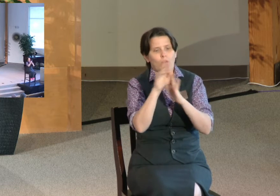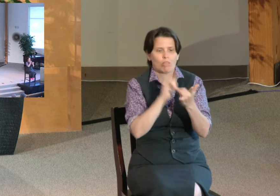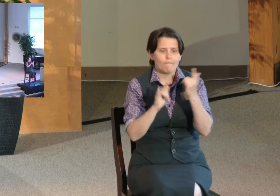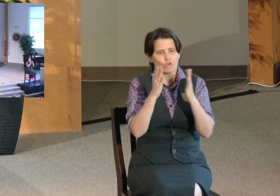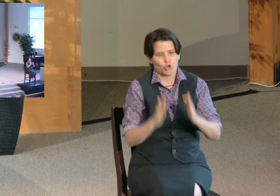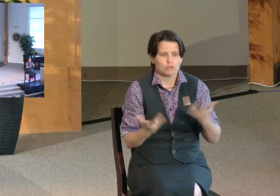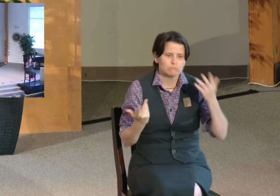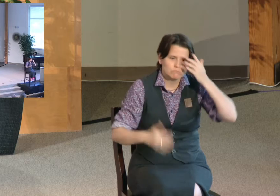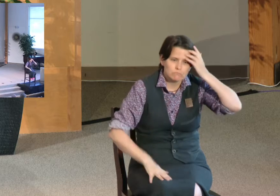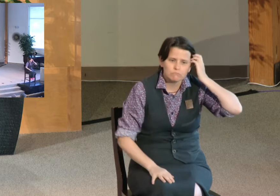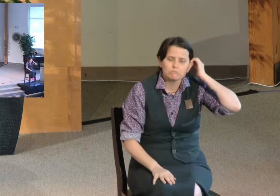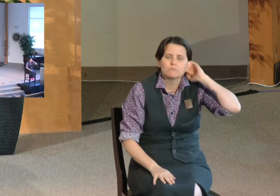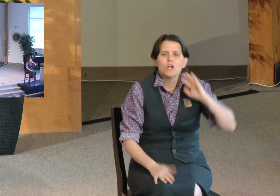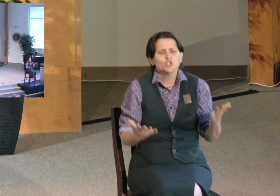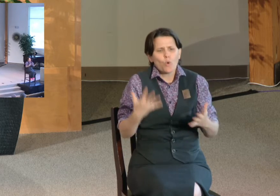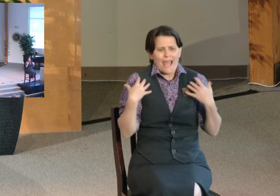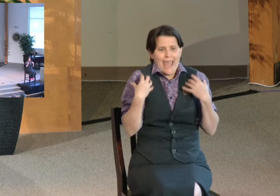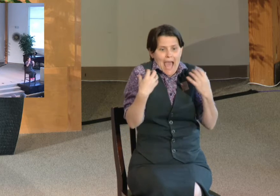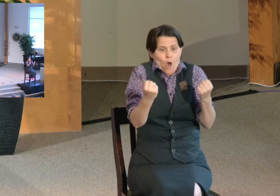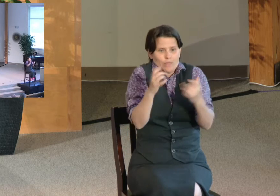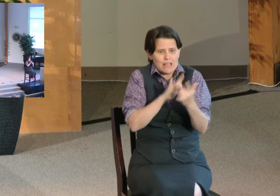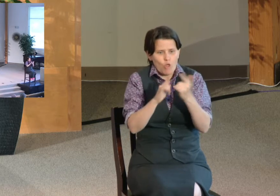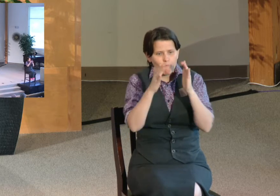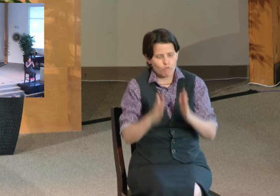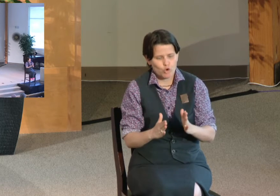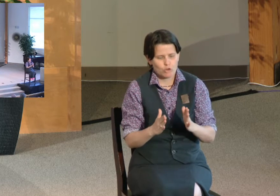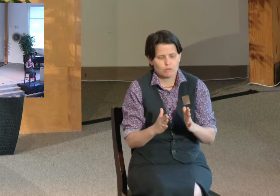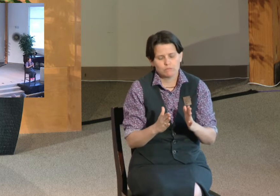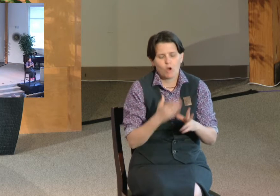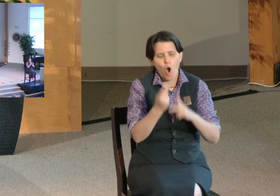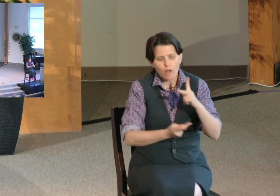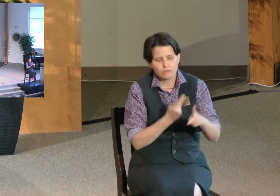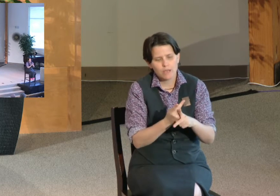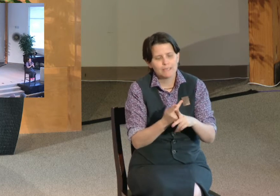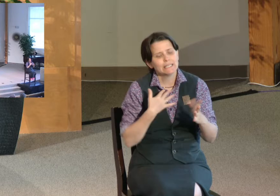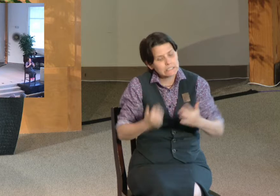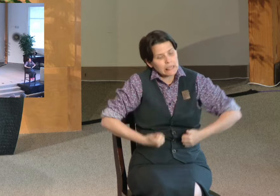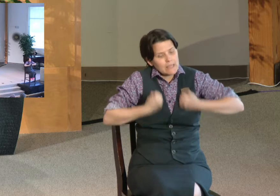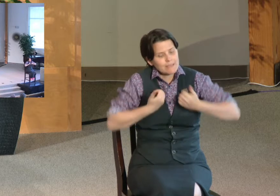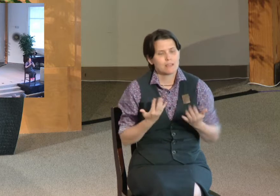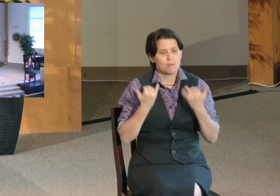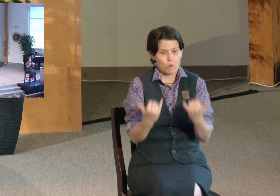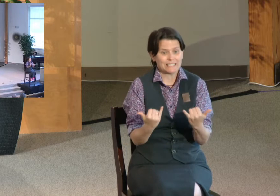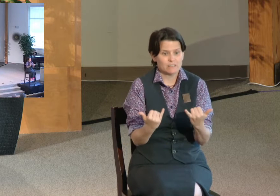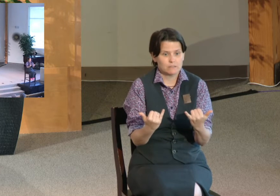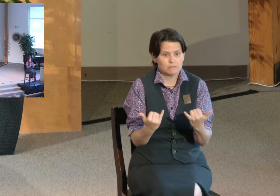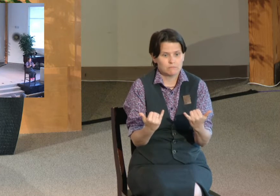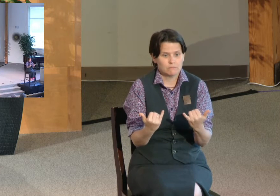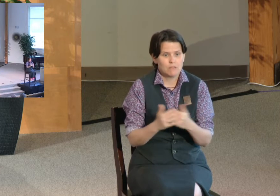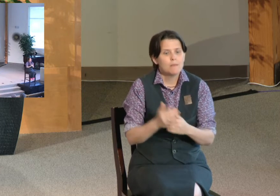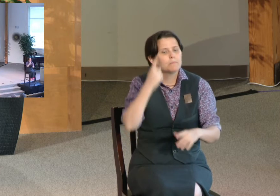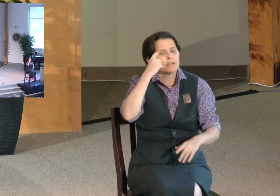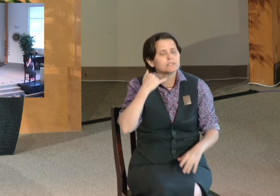archetype is being in that present moment, right? If a lover is constantly looking for those intimate relationships or